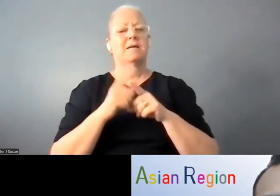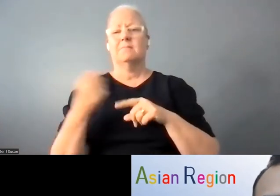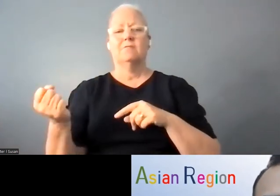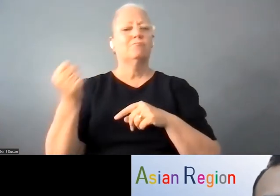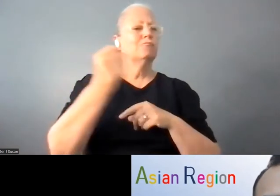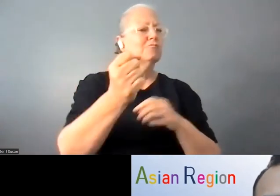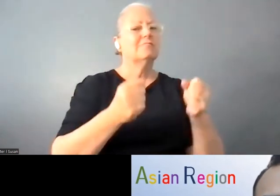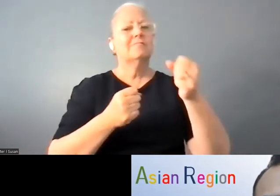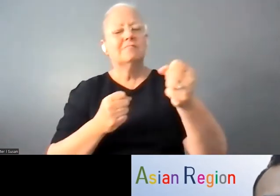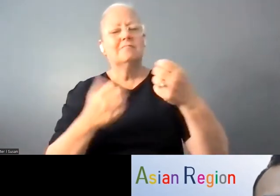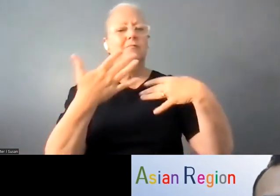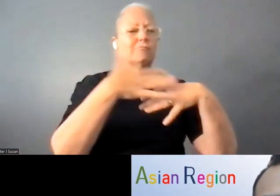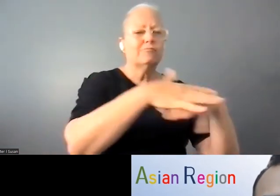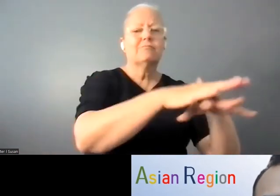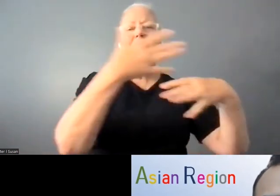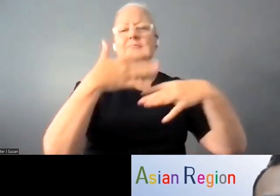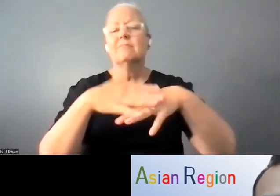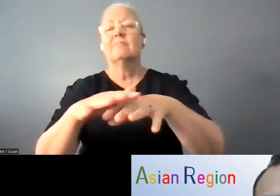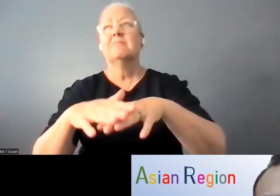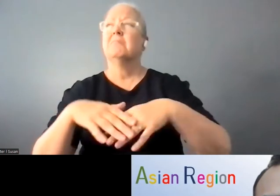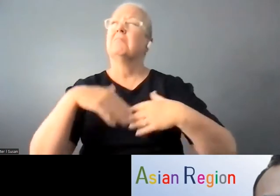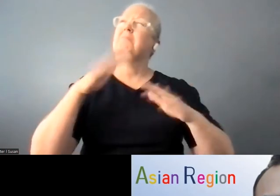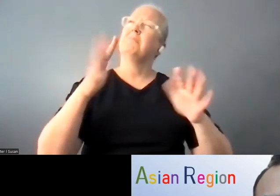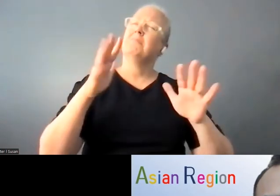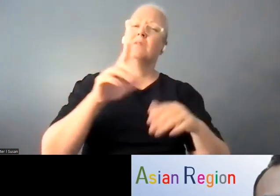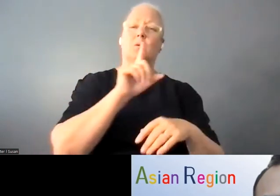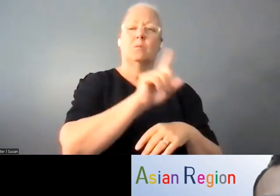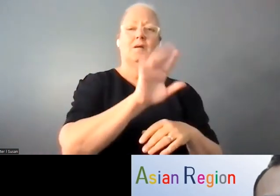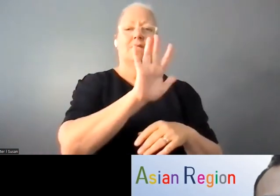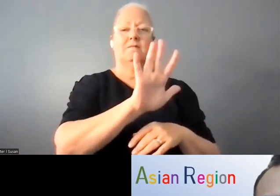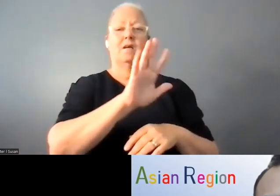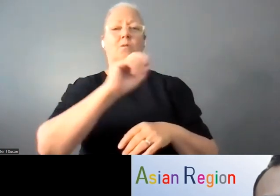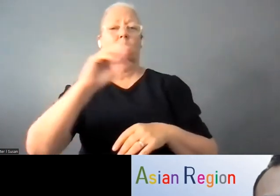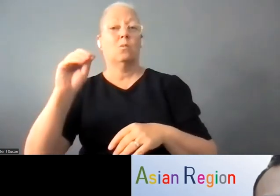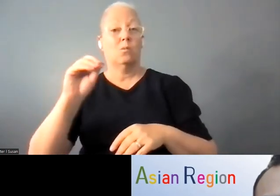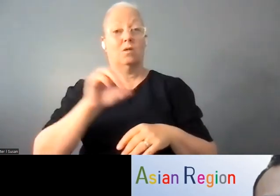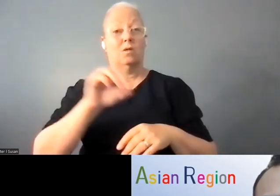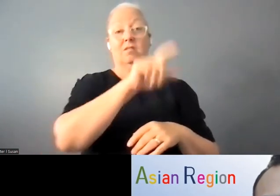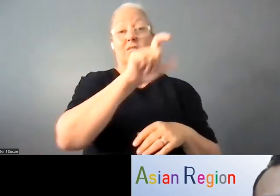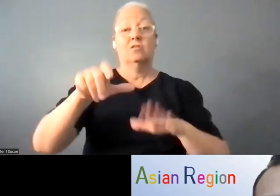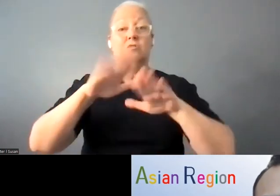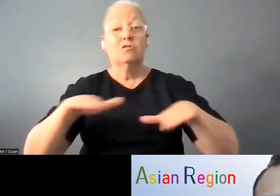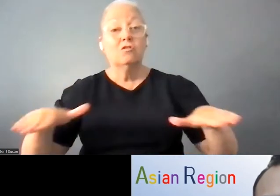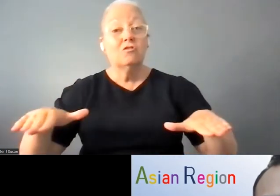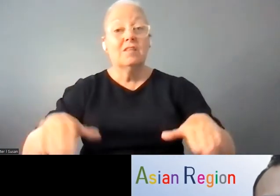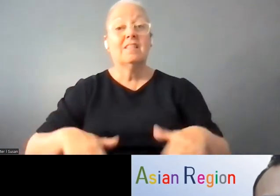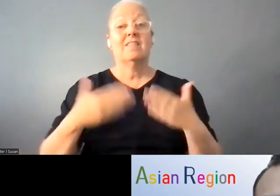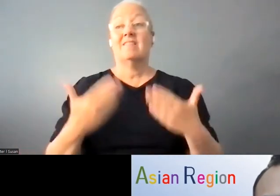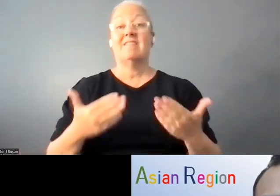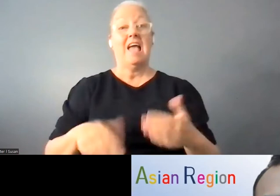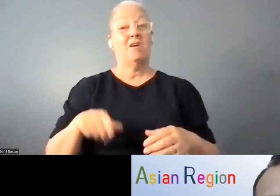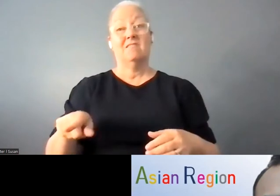over 1,500 children completely independent. Most of them today are lawyers, engineers, they are